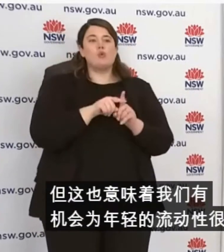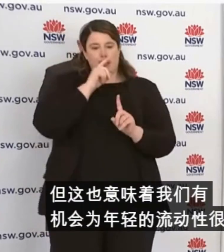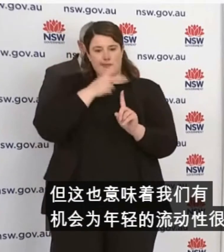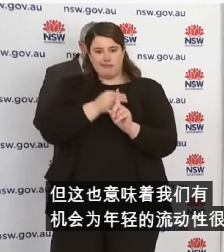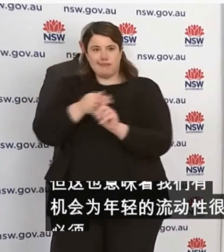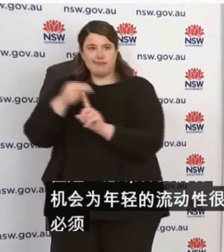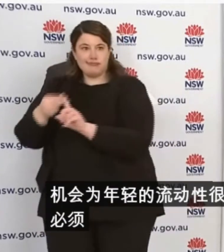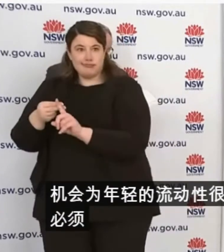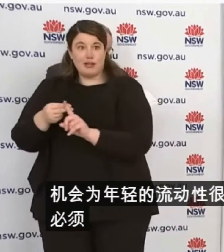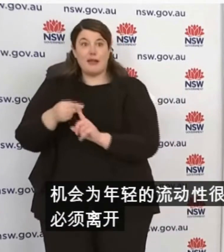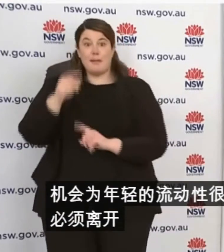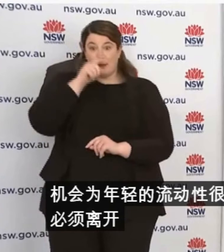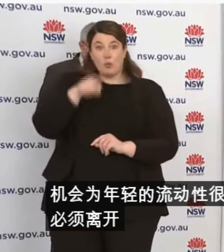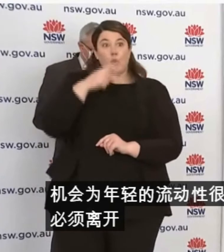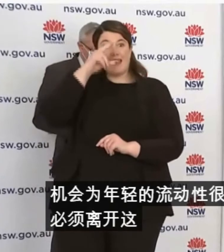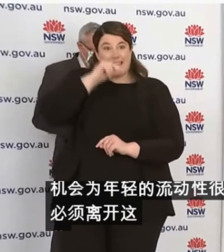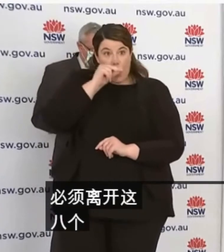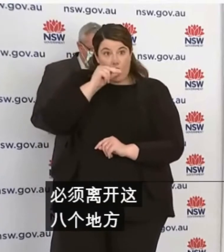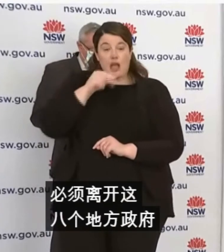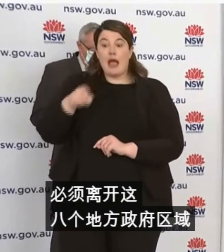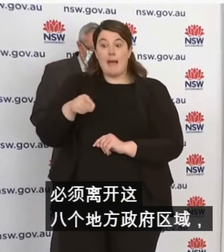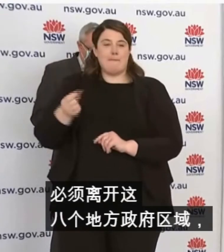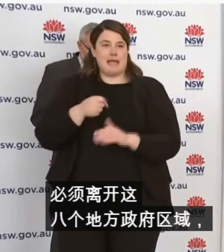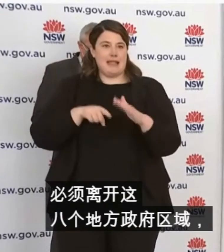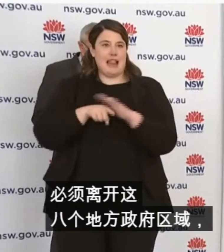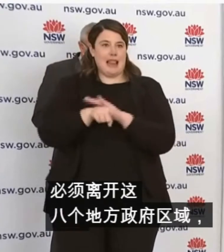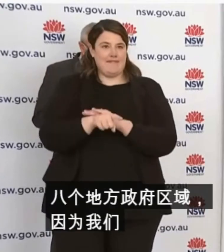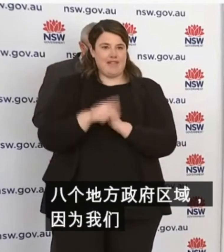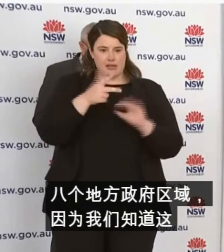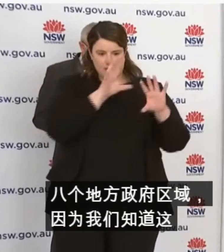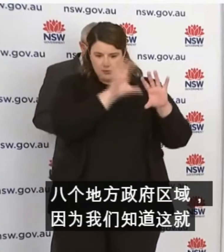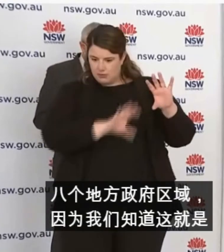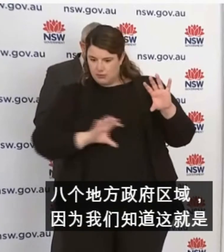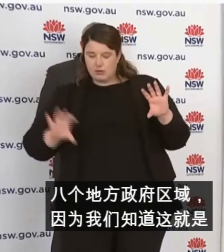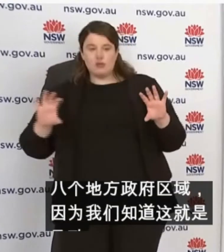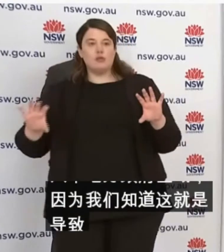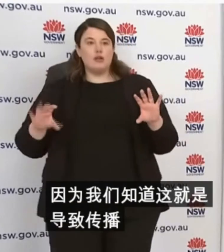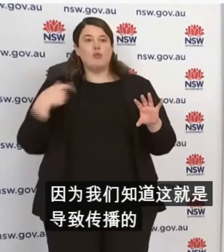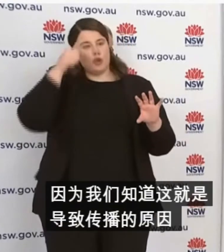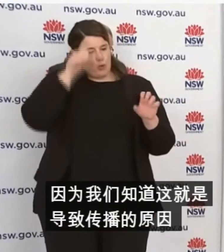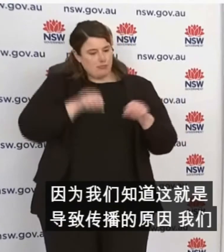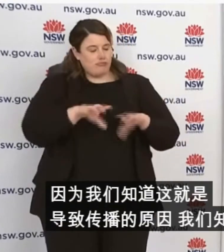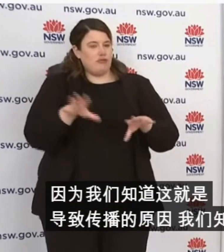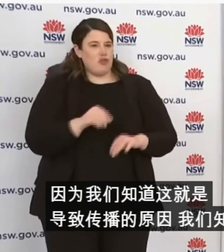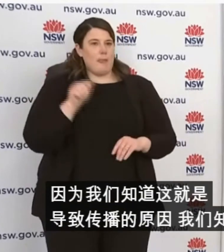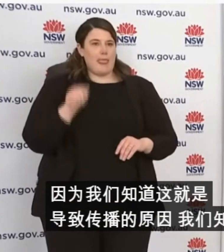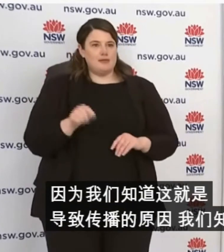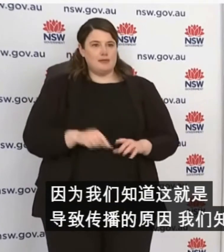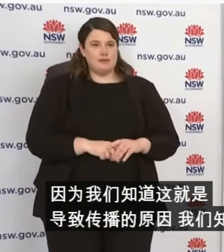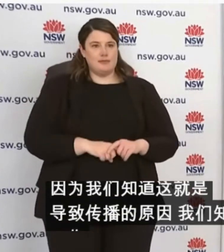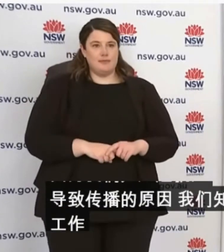vaccinate younger, very mobile people who have to leave those 8 local government areas, because we know that's what's causing the spread. We know there are 2